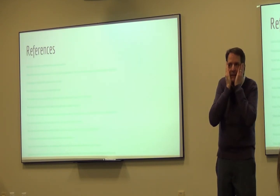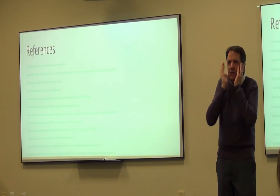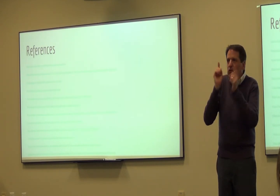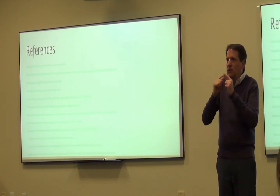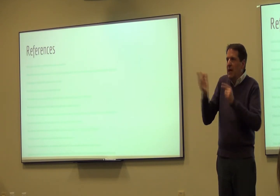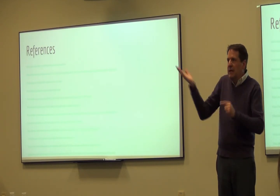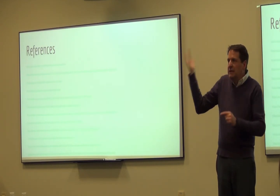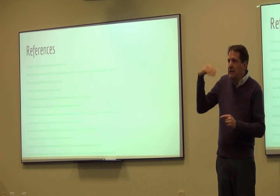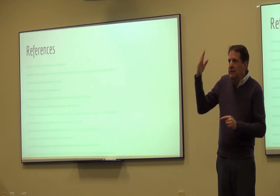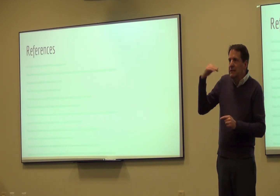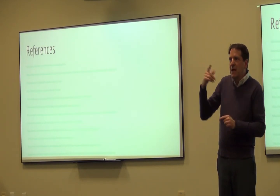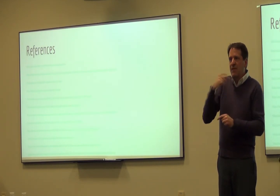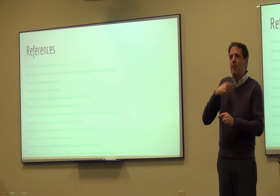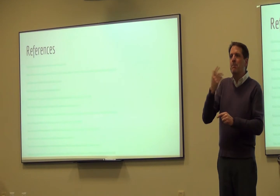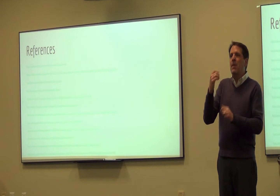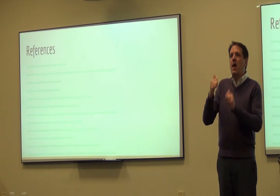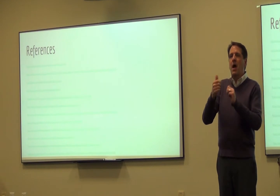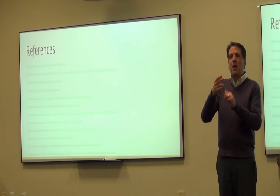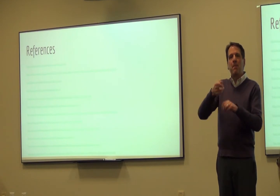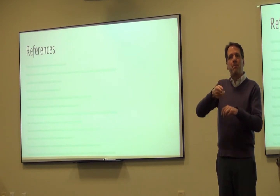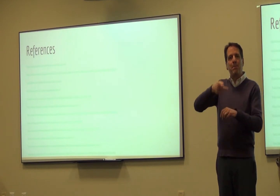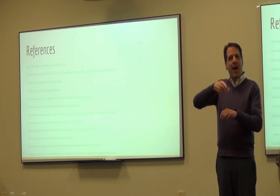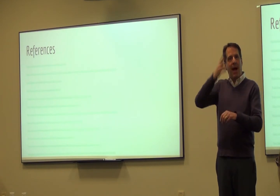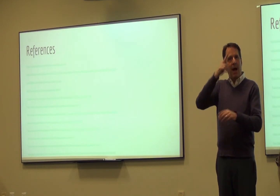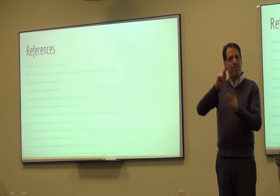if Chinese people come? And